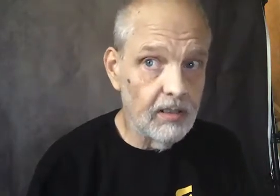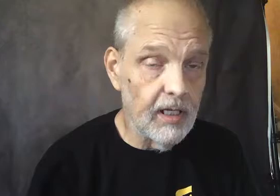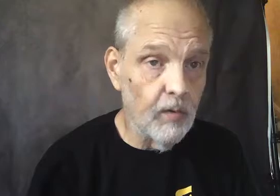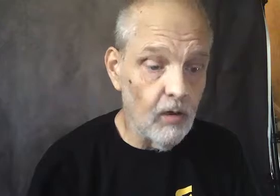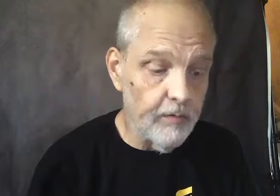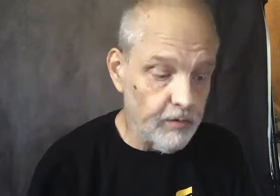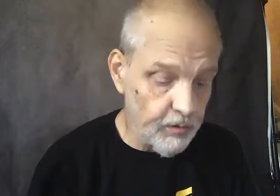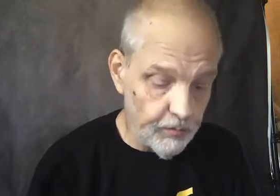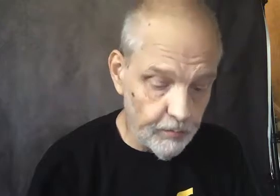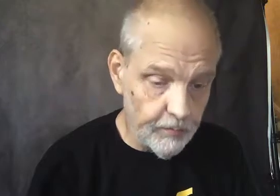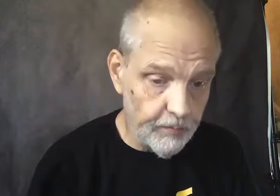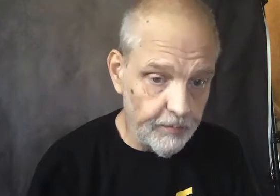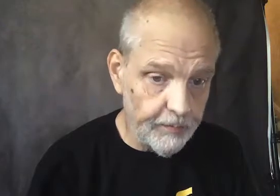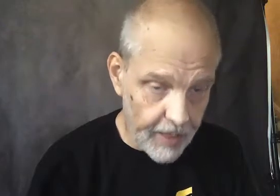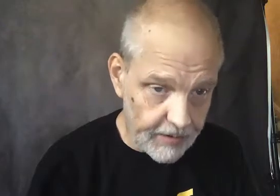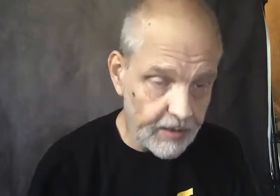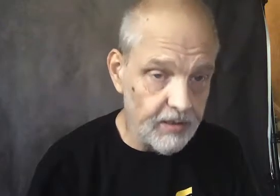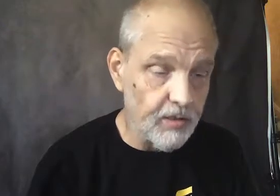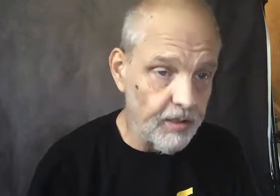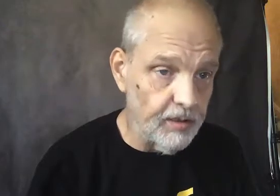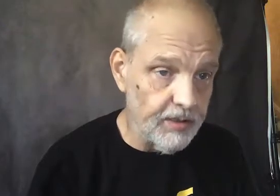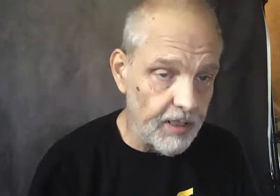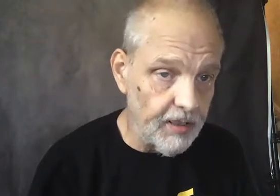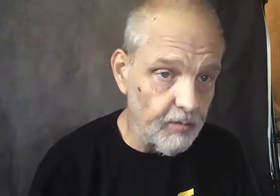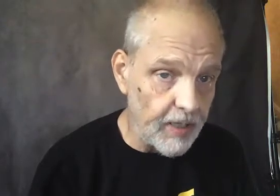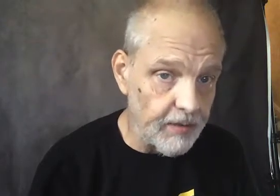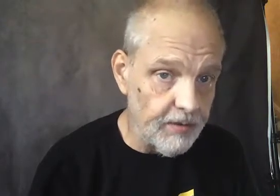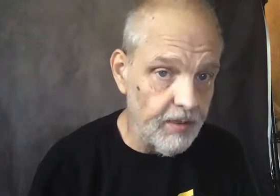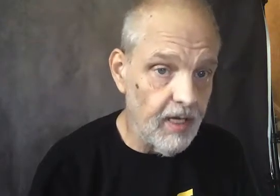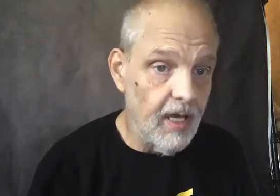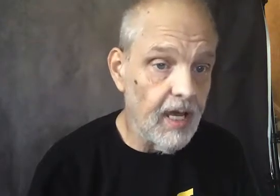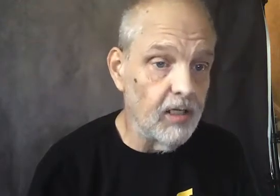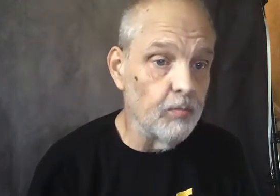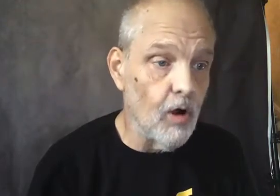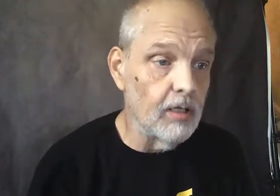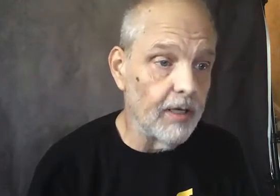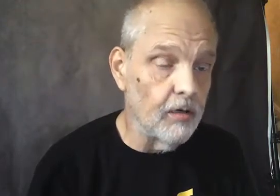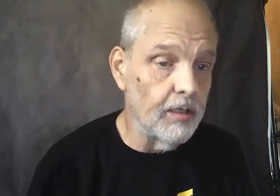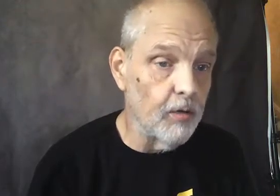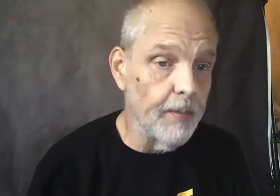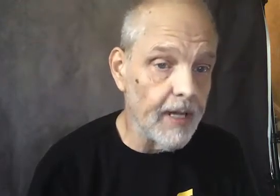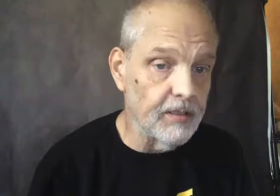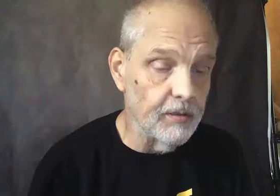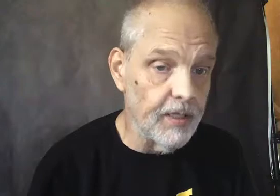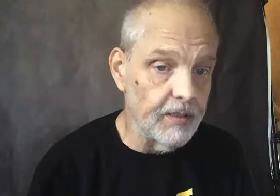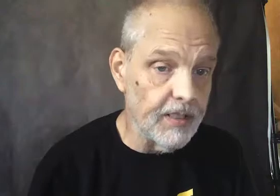He went over to France and started studying their methods, and he brought Laurent Clerc back to the United